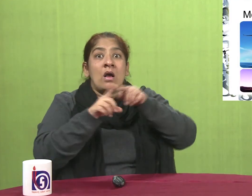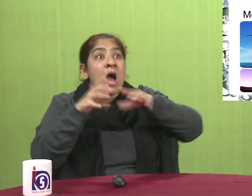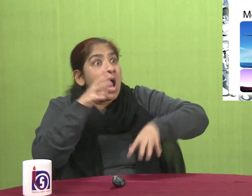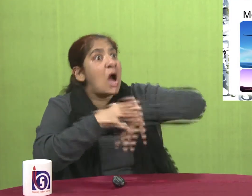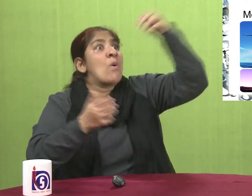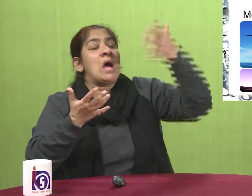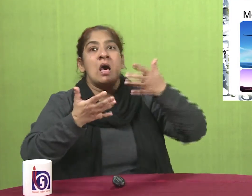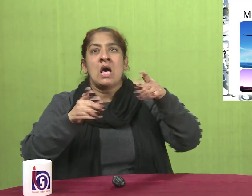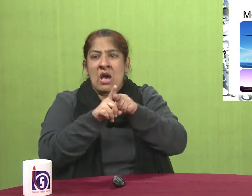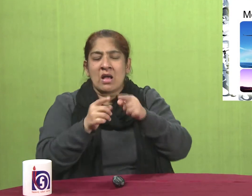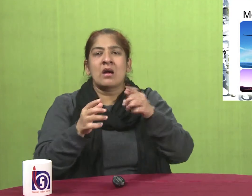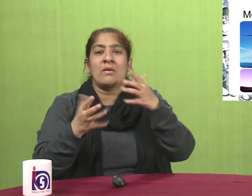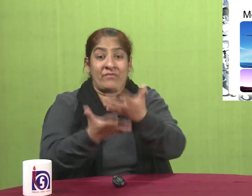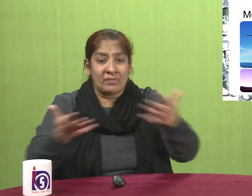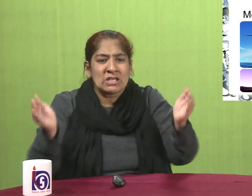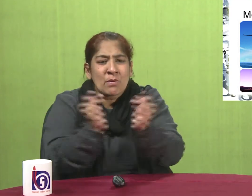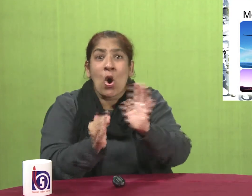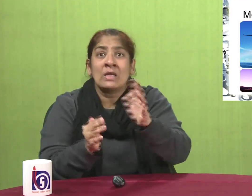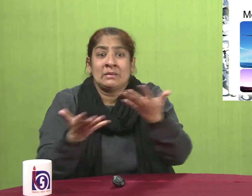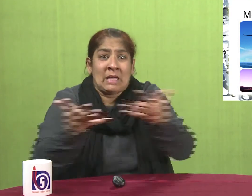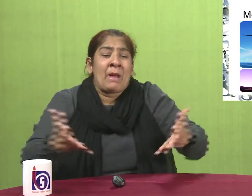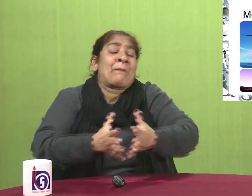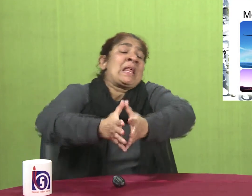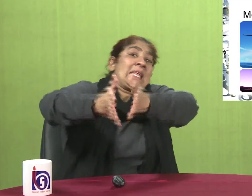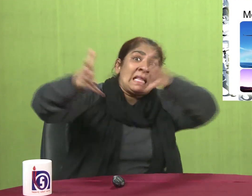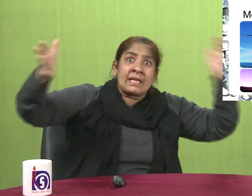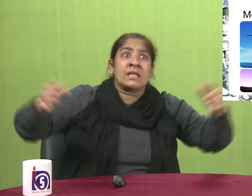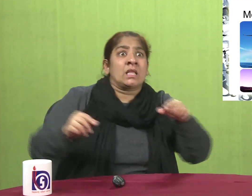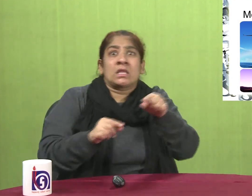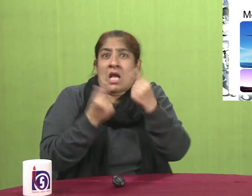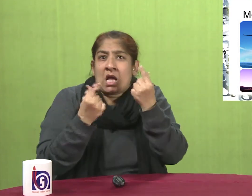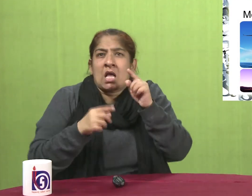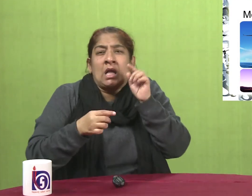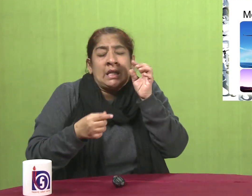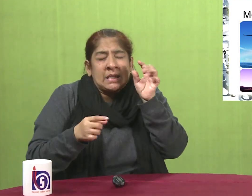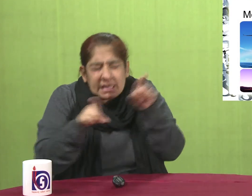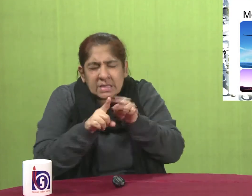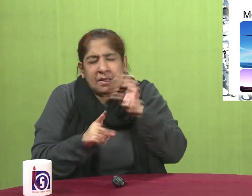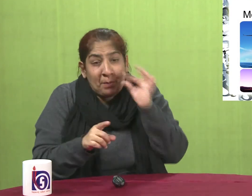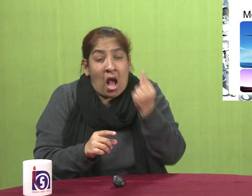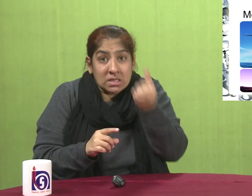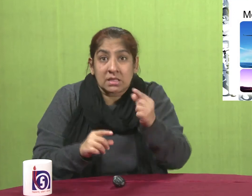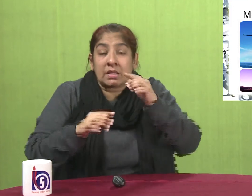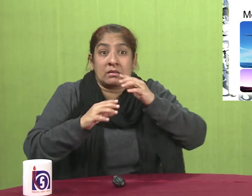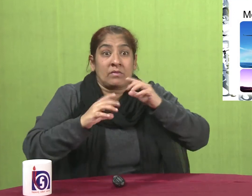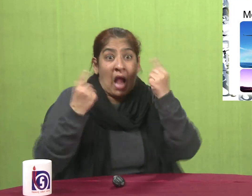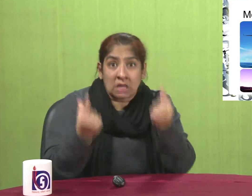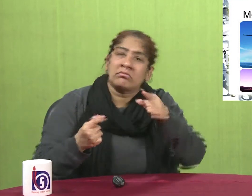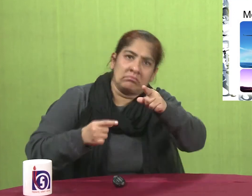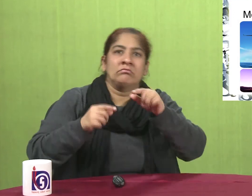The modes of transportation, when there is heavy products